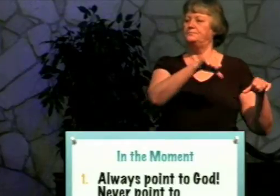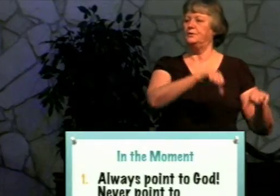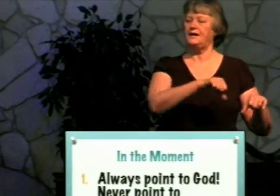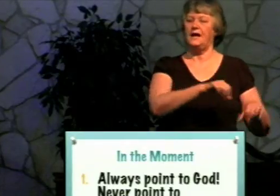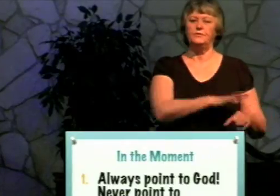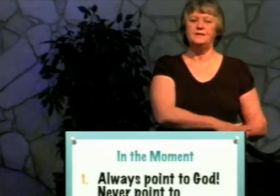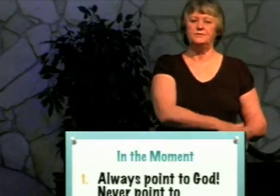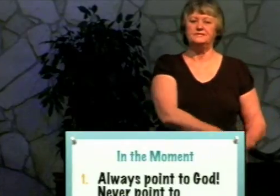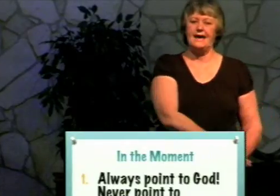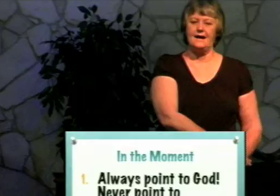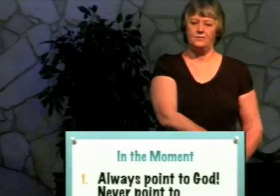put other people down.